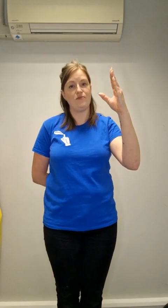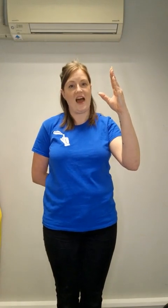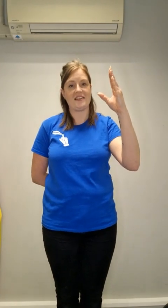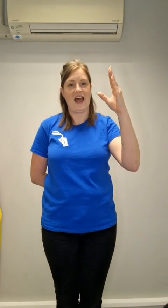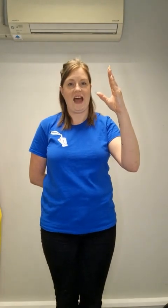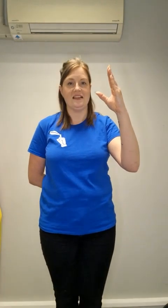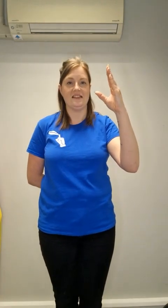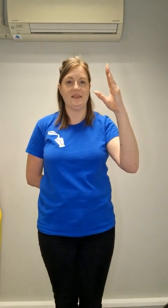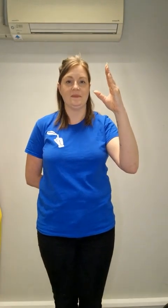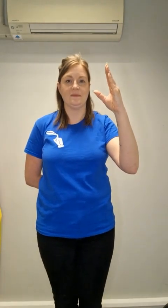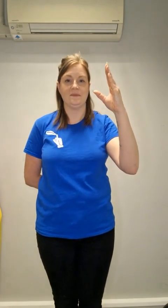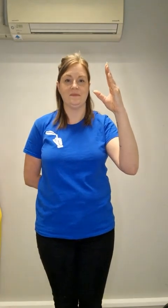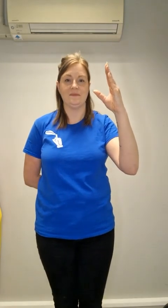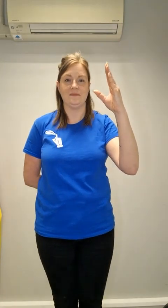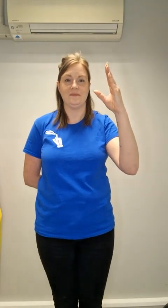flat hand.